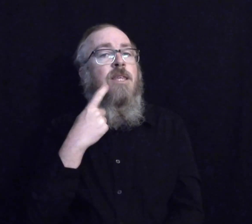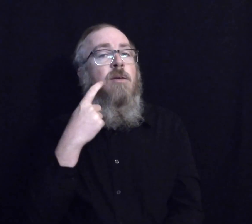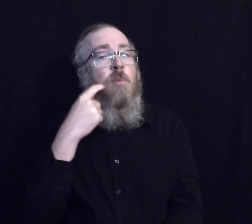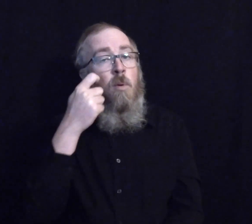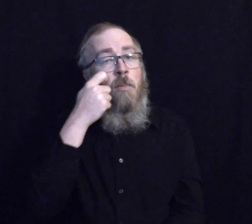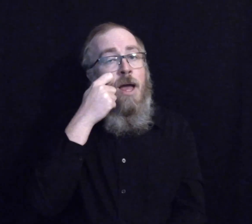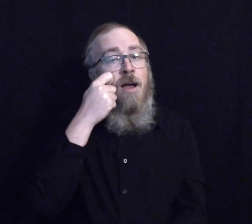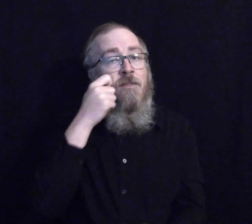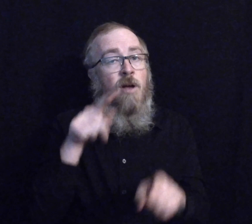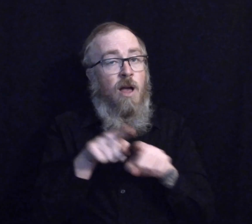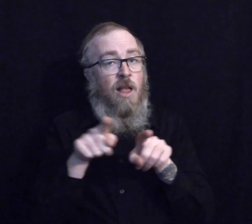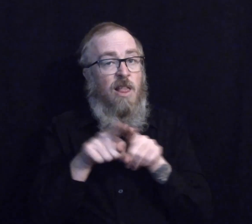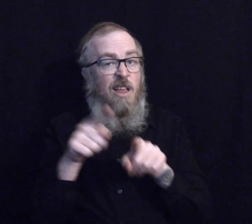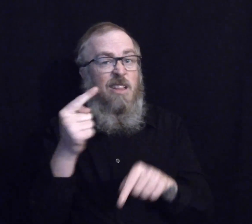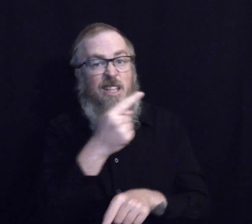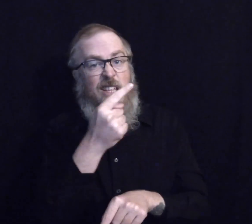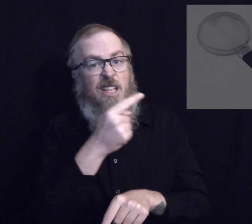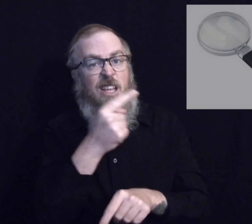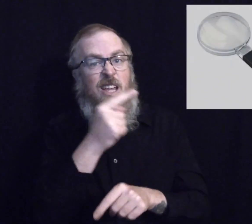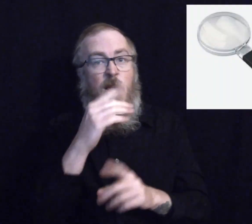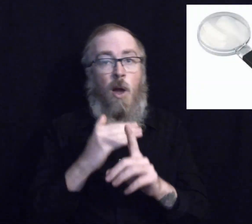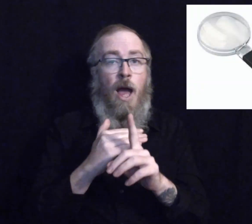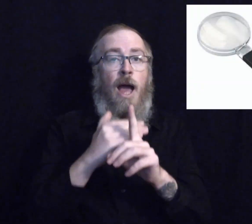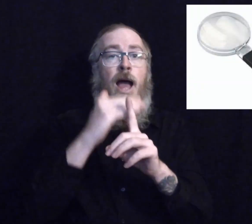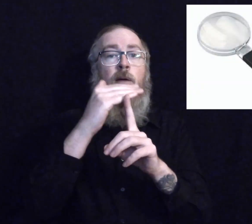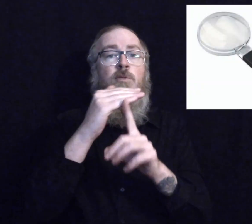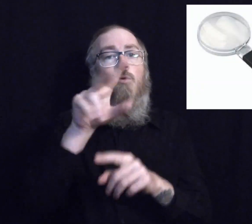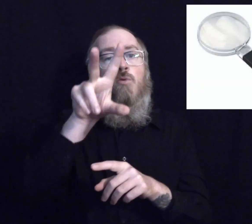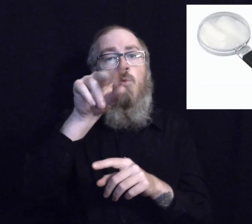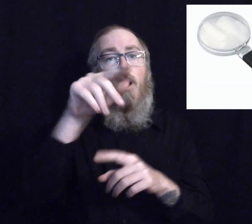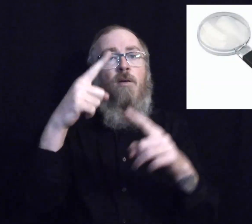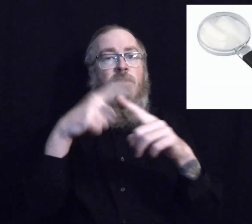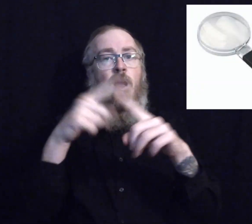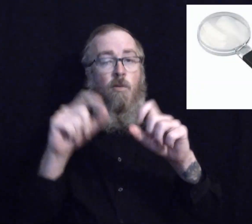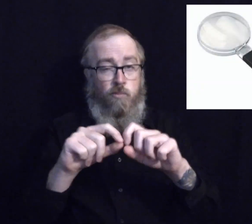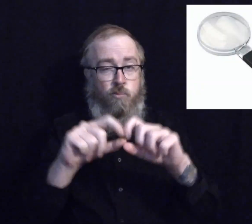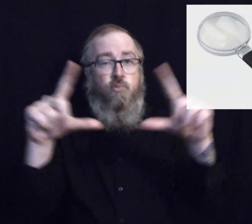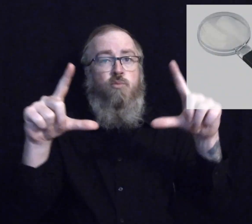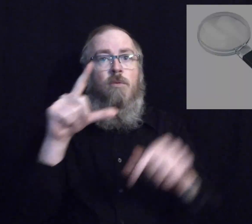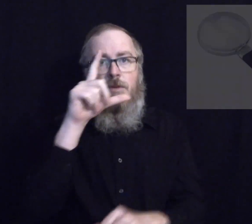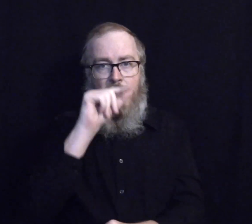Simple magnifiers like the ones pictured can provide up to 12 times magnification.